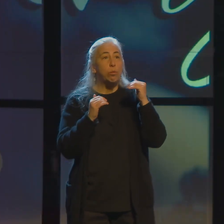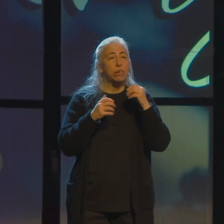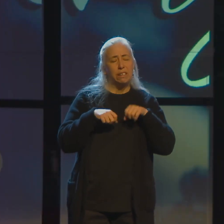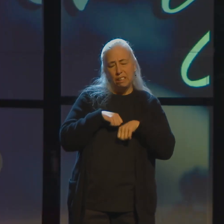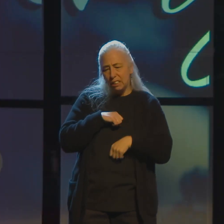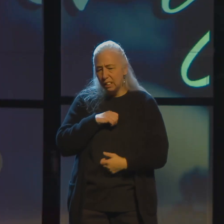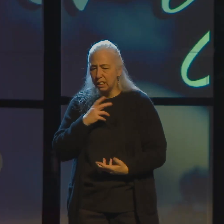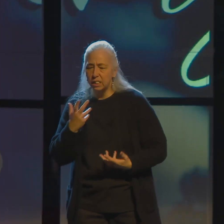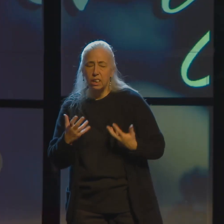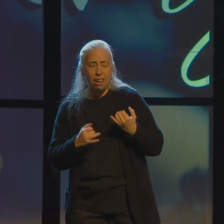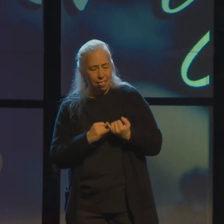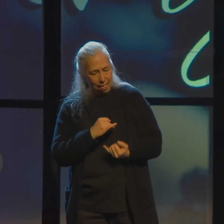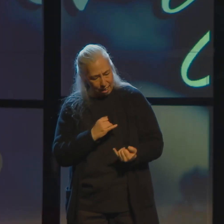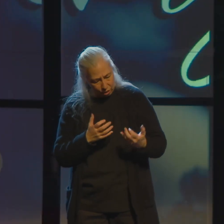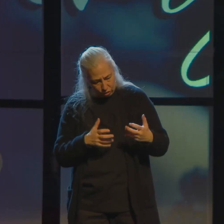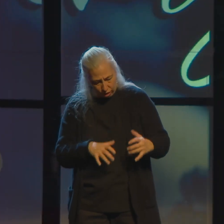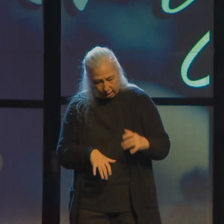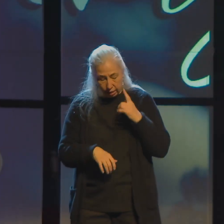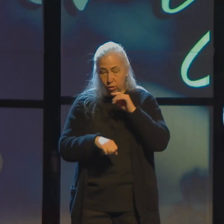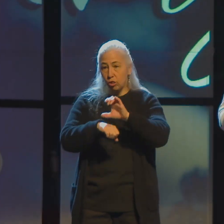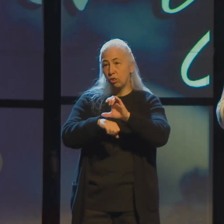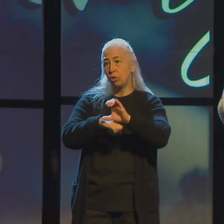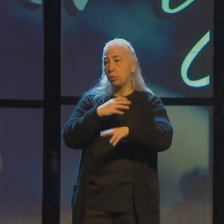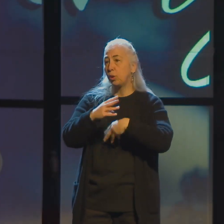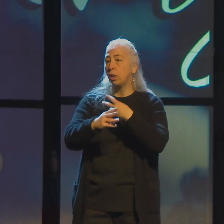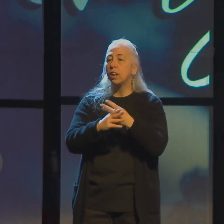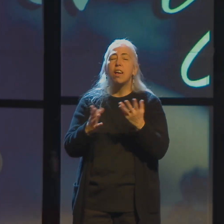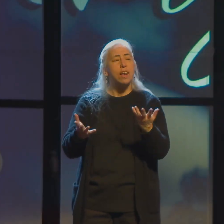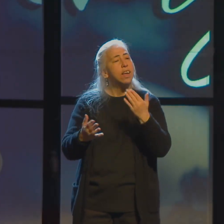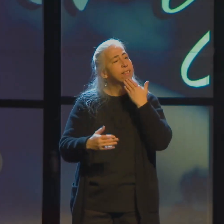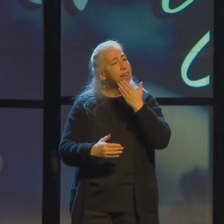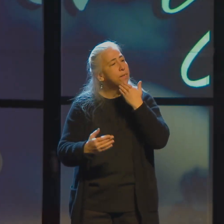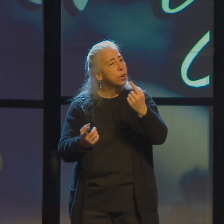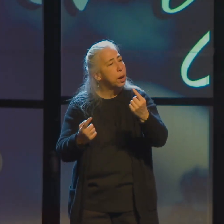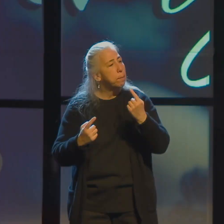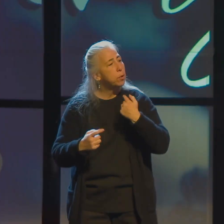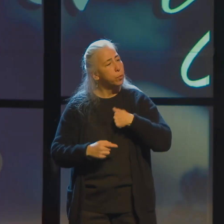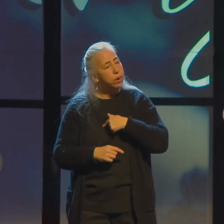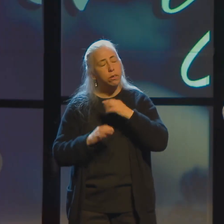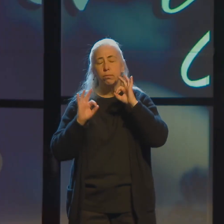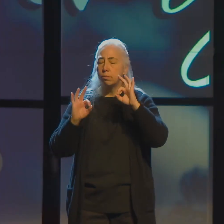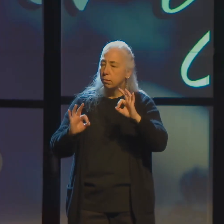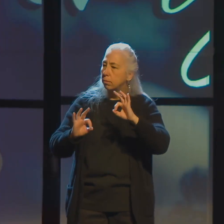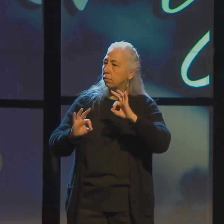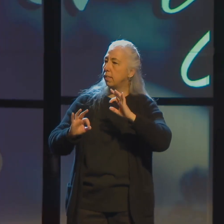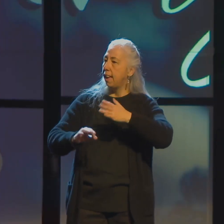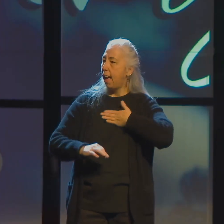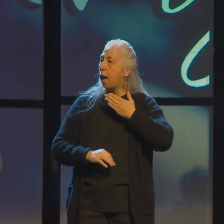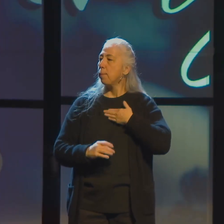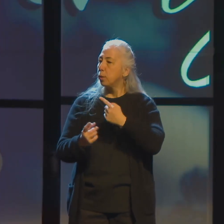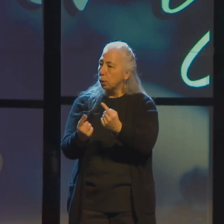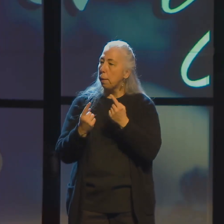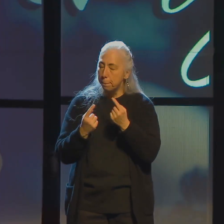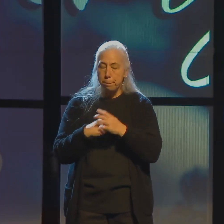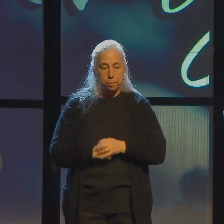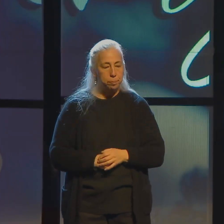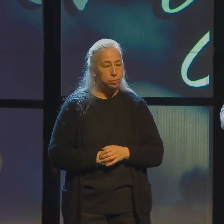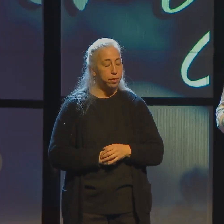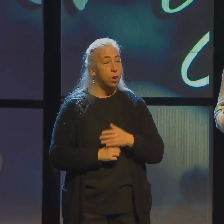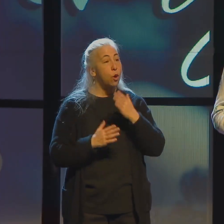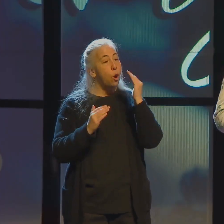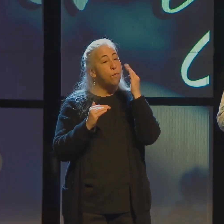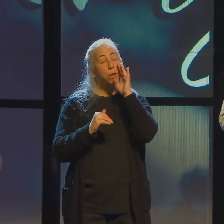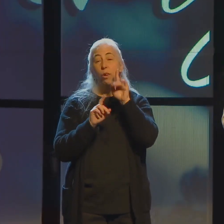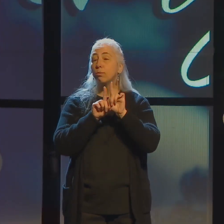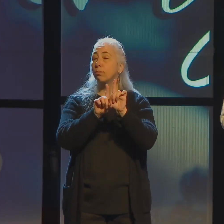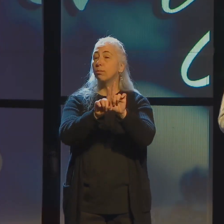hurting and this is your last stop in church world. I'm glad you're here. We are glad you're here. And I hope that you will join us as we walk this peacemaking